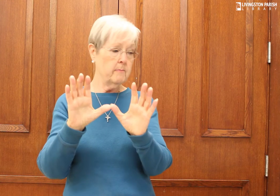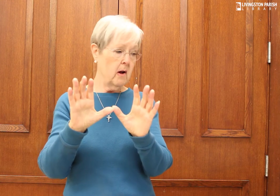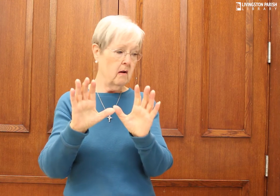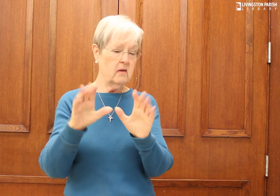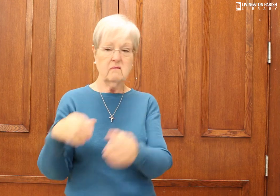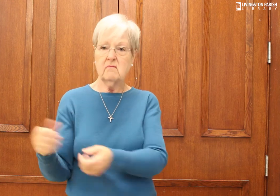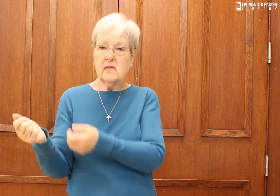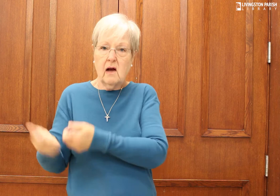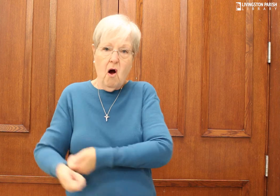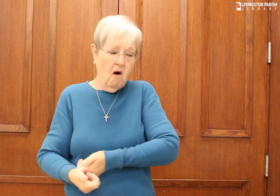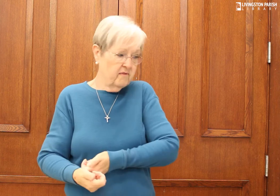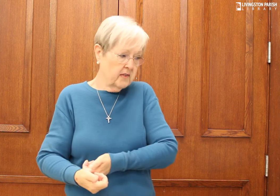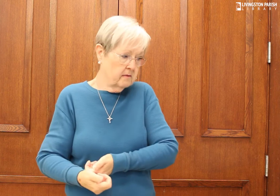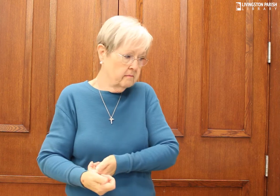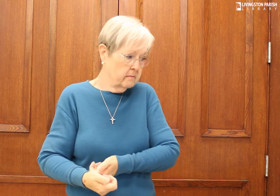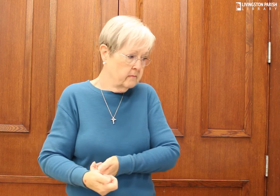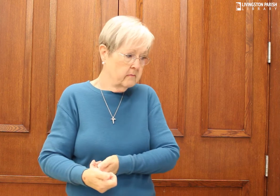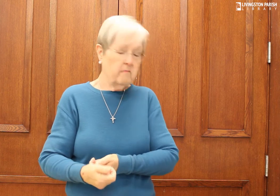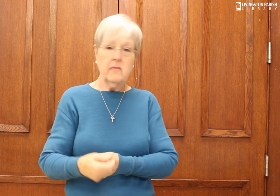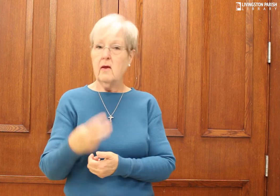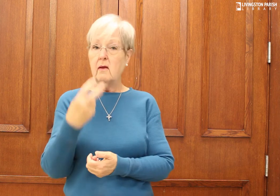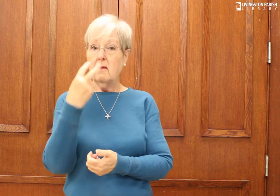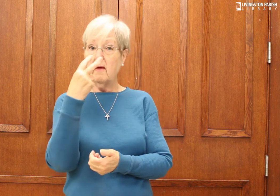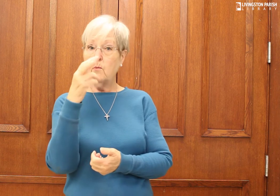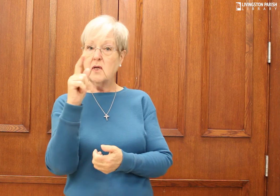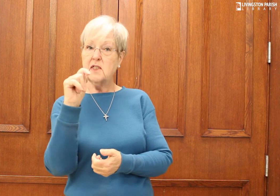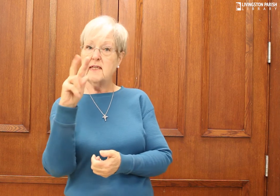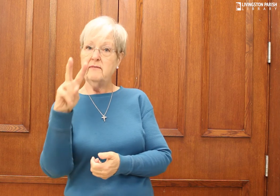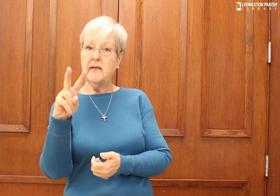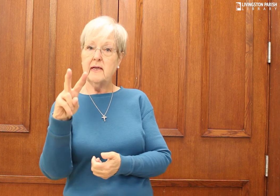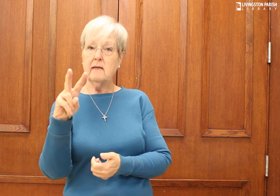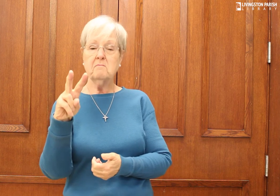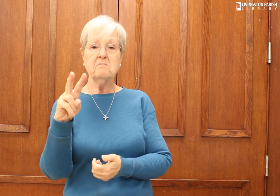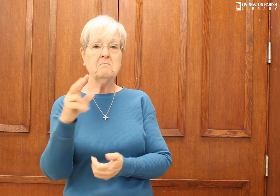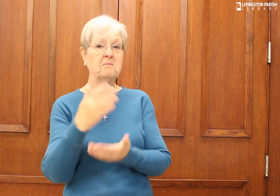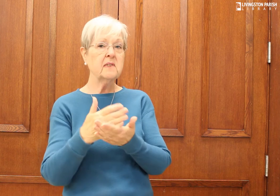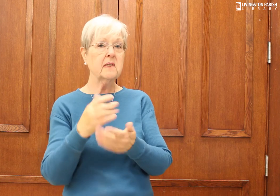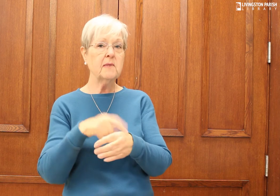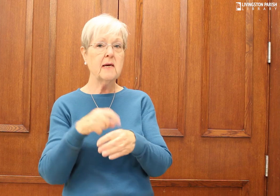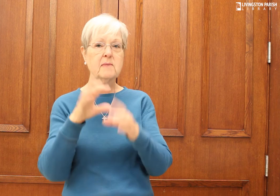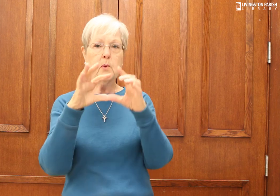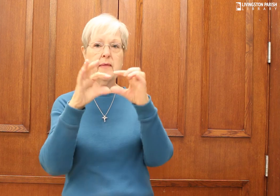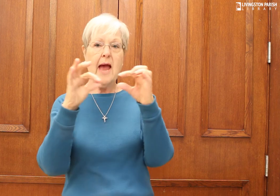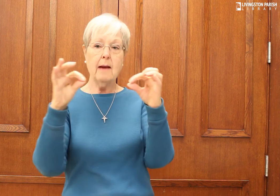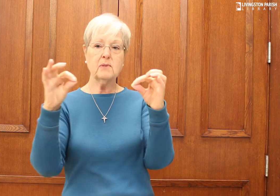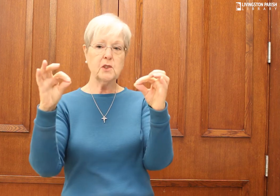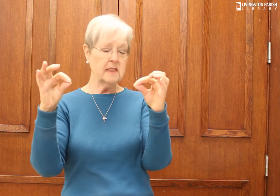basketball, golf. They watch TV, sometimes with captions.